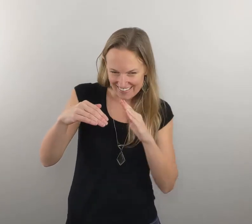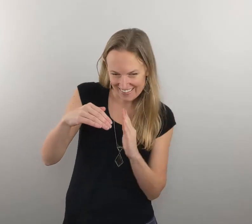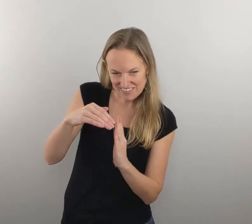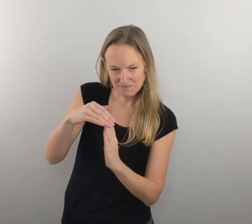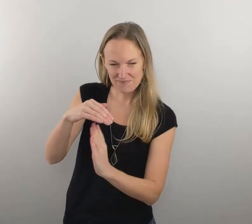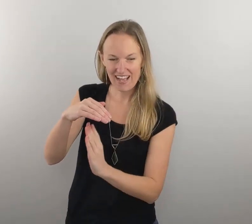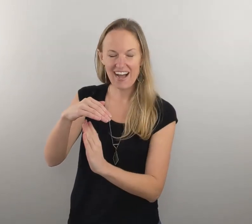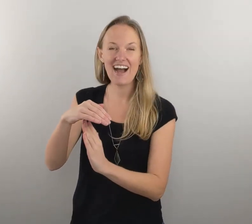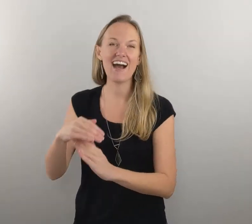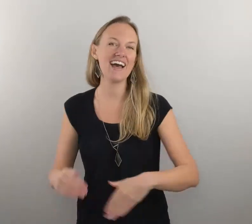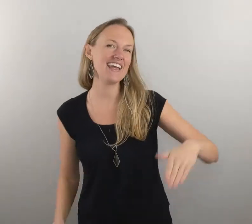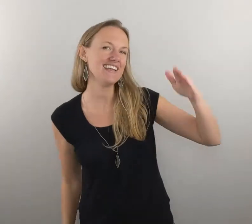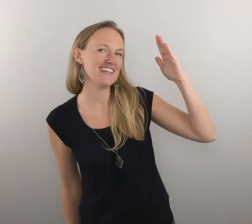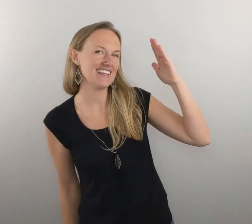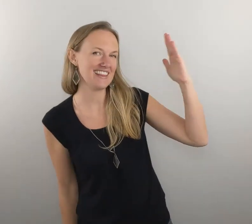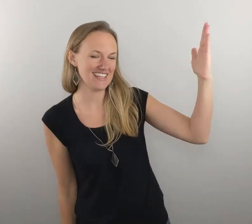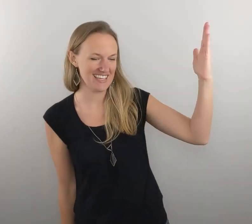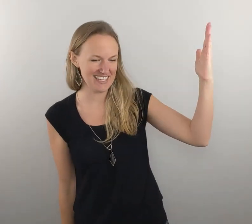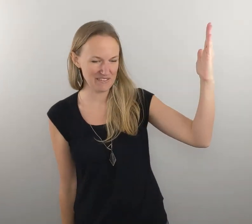Okay, hide thee.